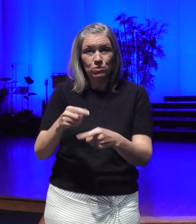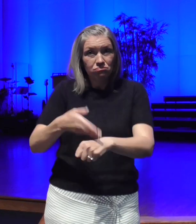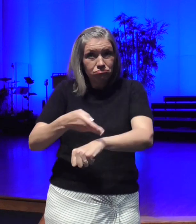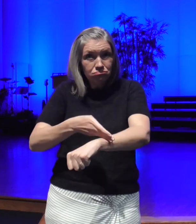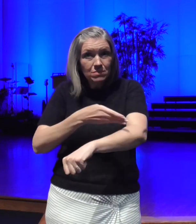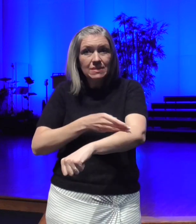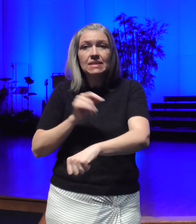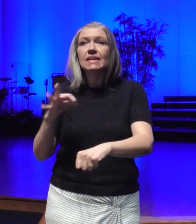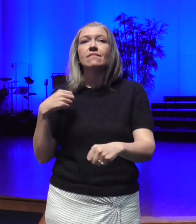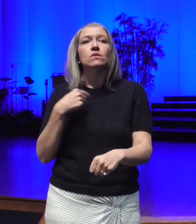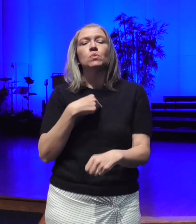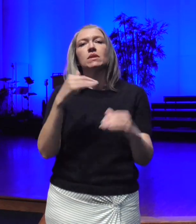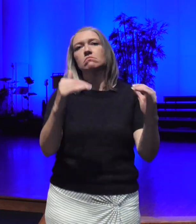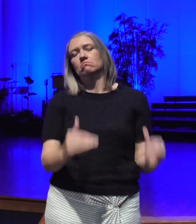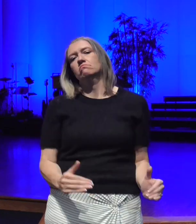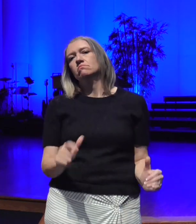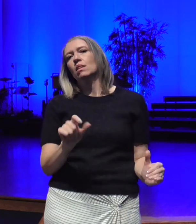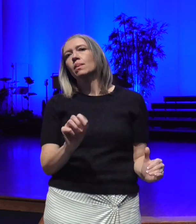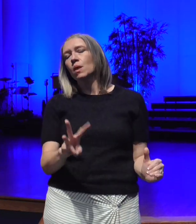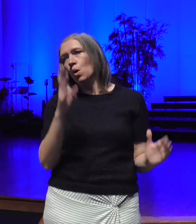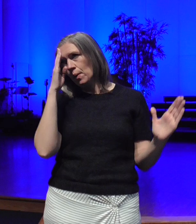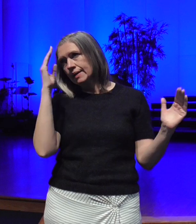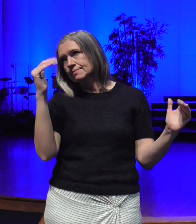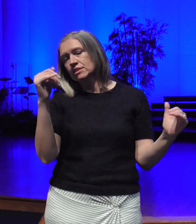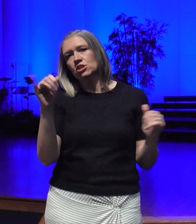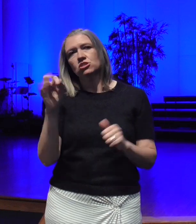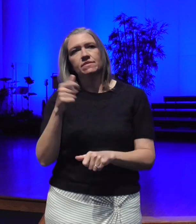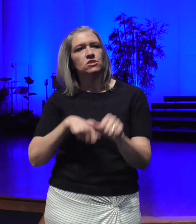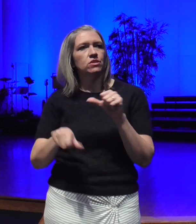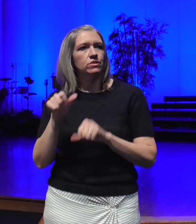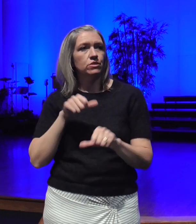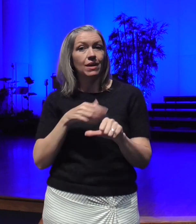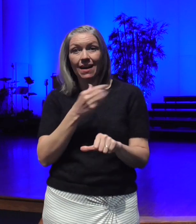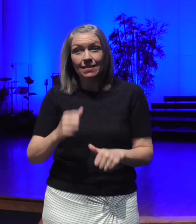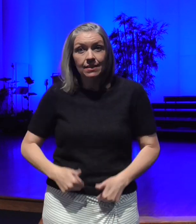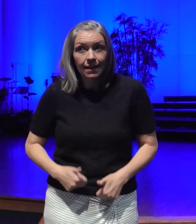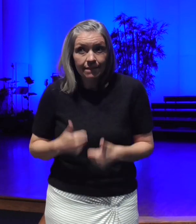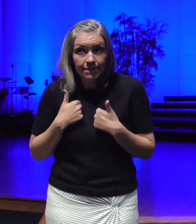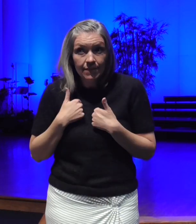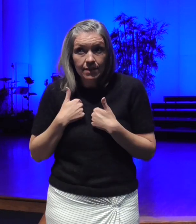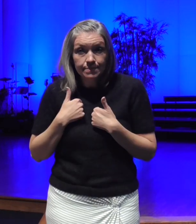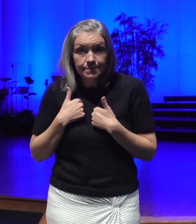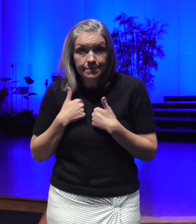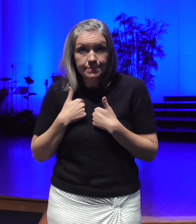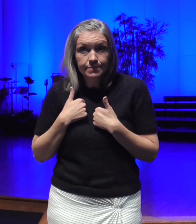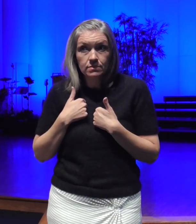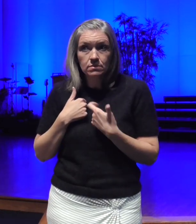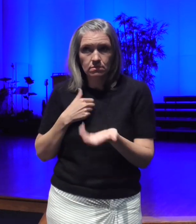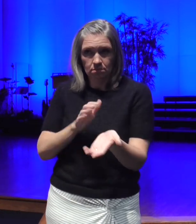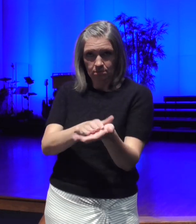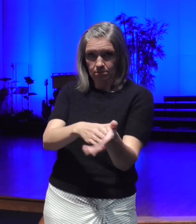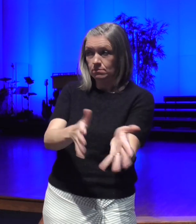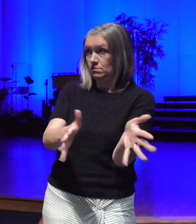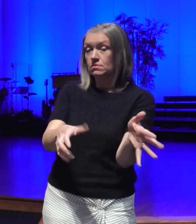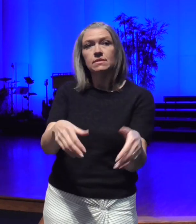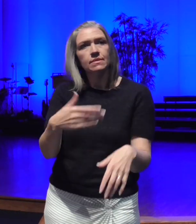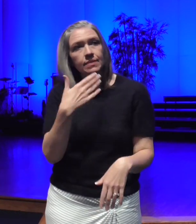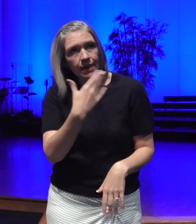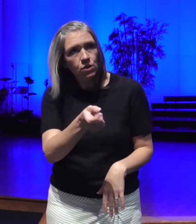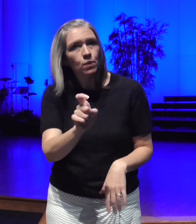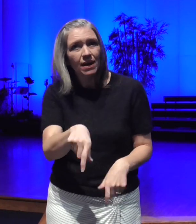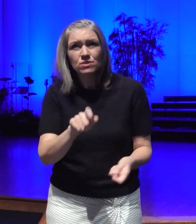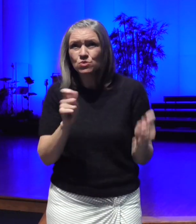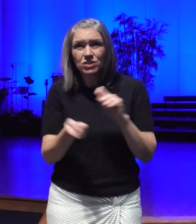keep having such low expectations of each other and of life. Thank you. We have got to change